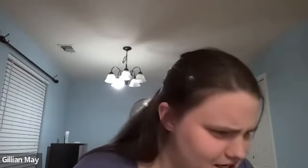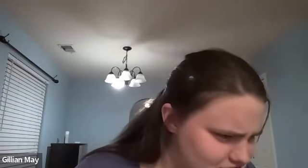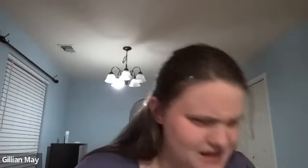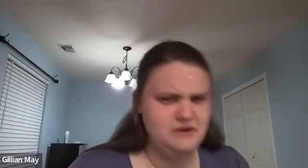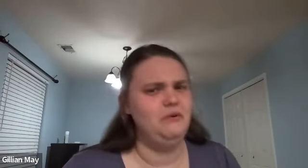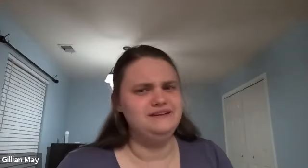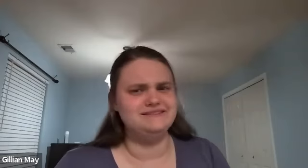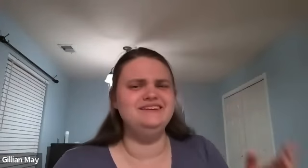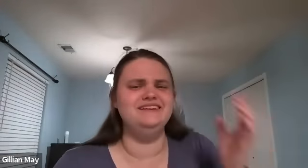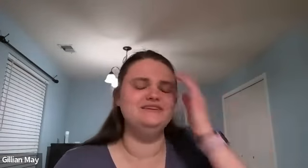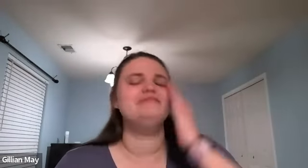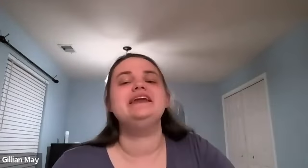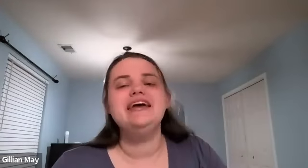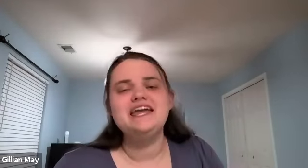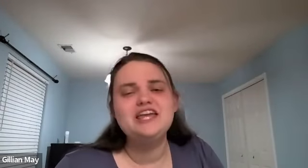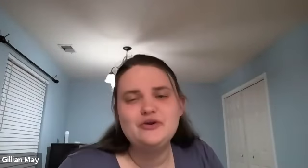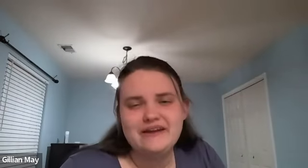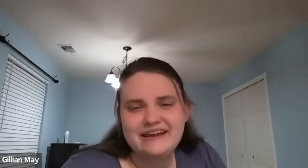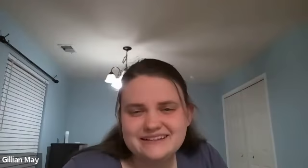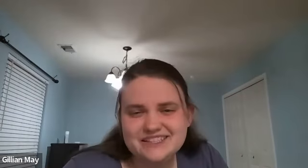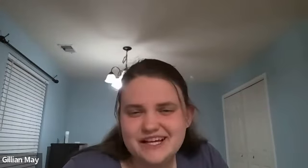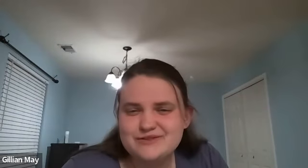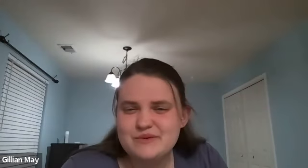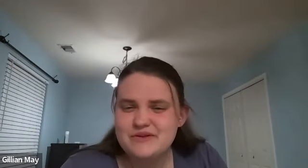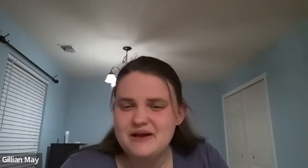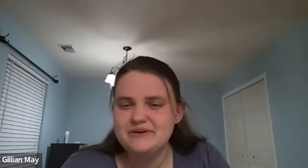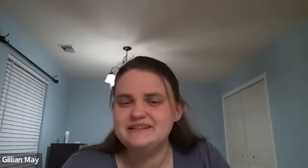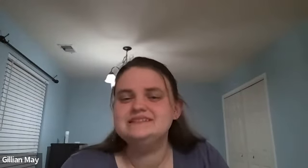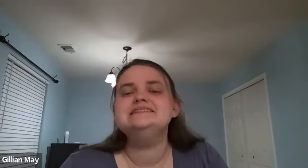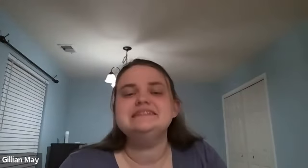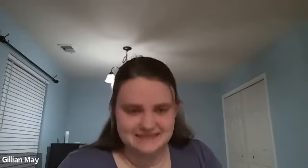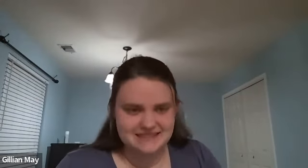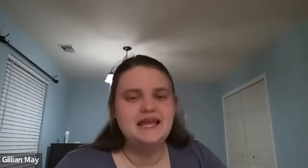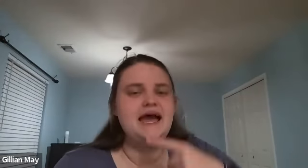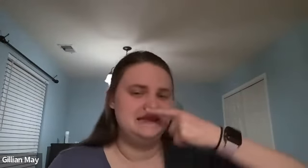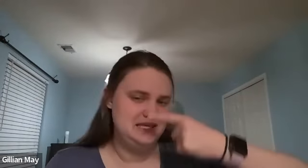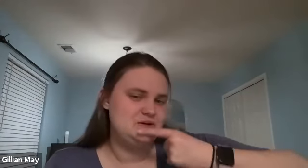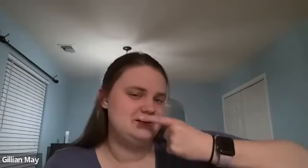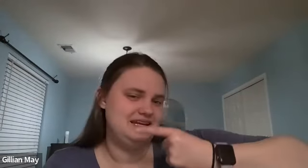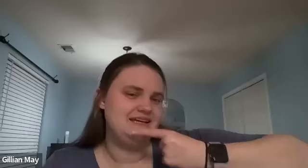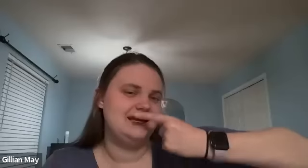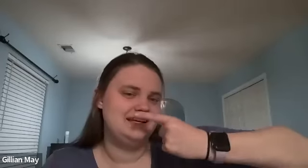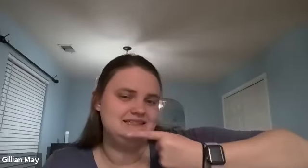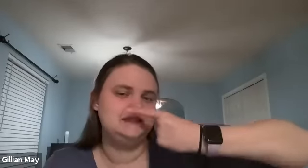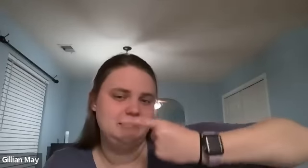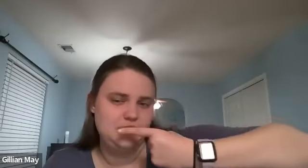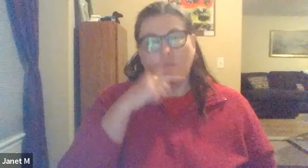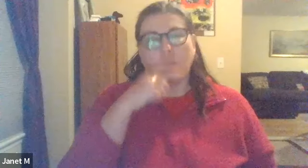just kind of went, what? But hearing. Do you guys remember that one? Yeah, hearing. Oh,